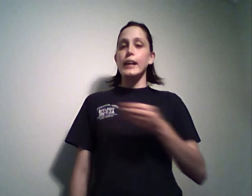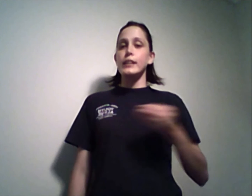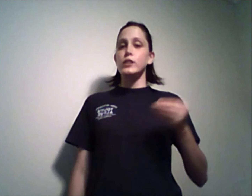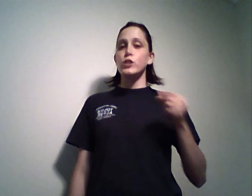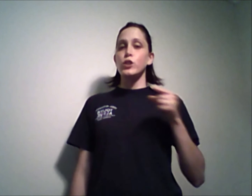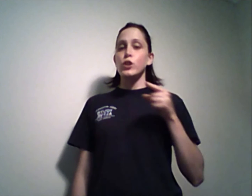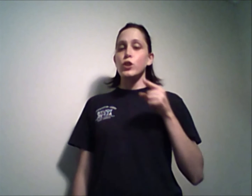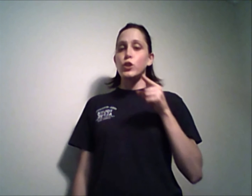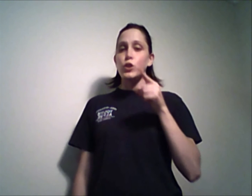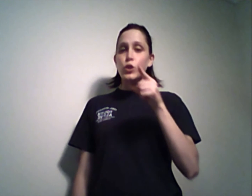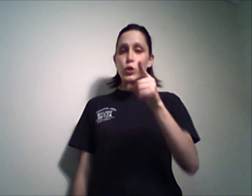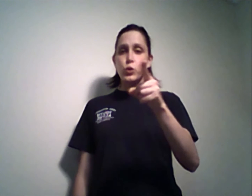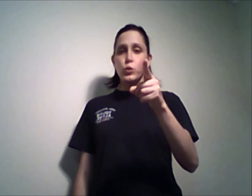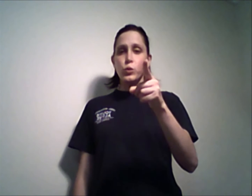And you